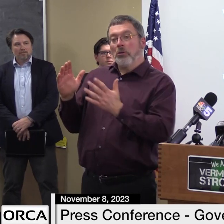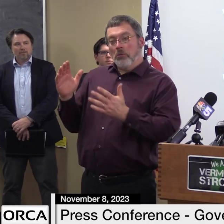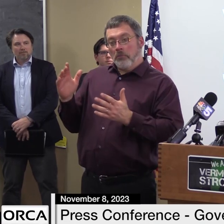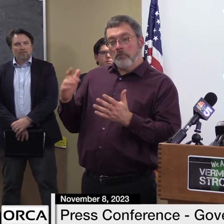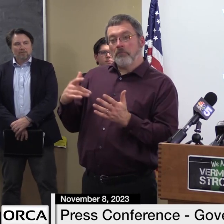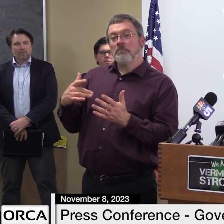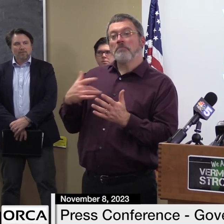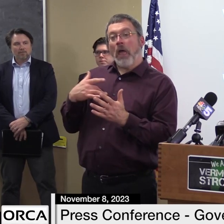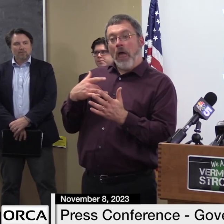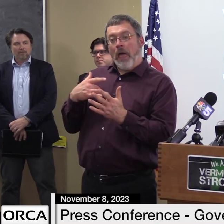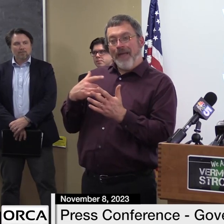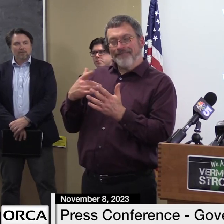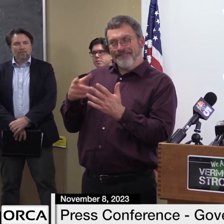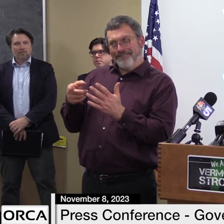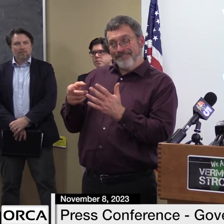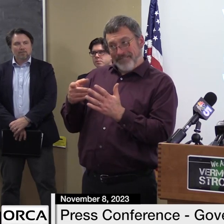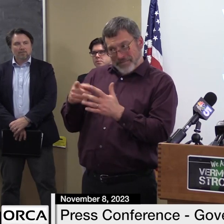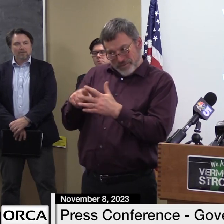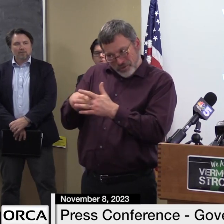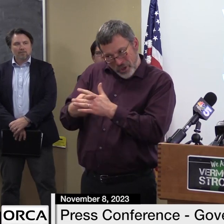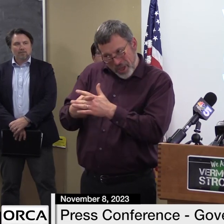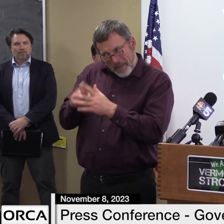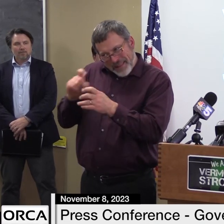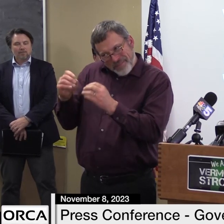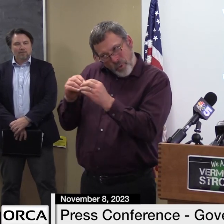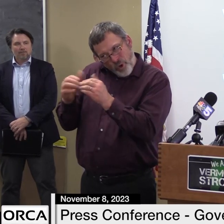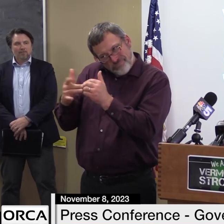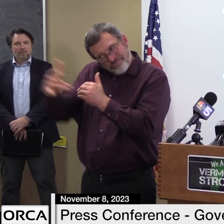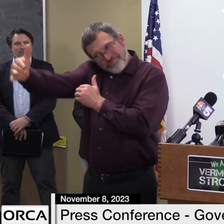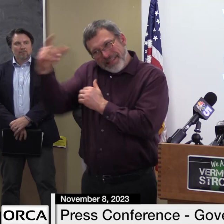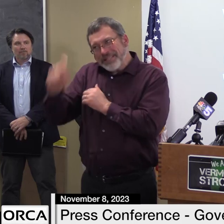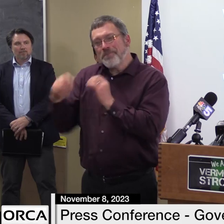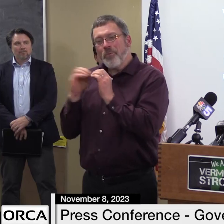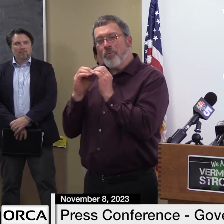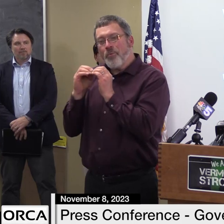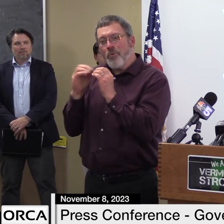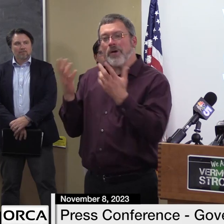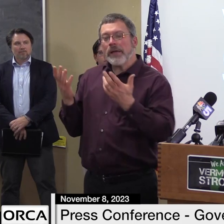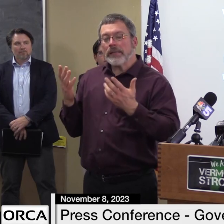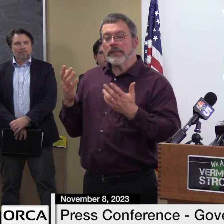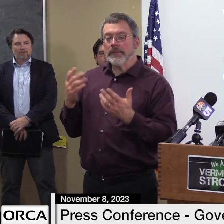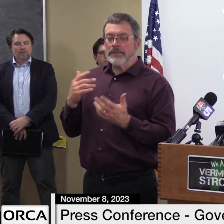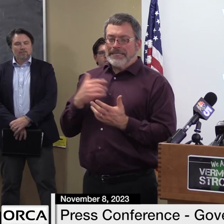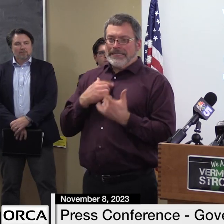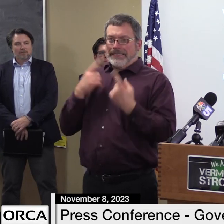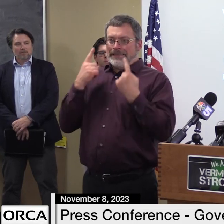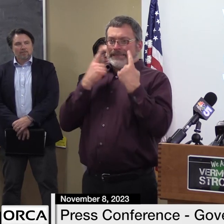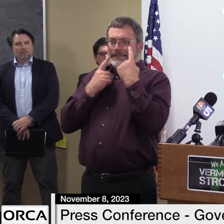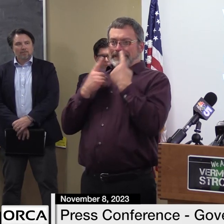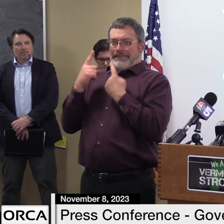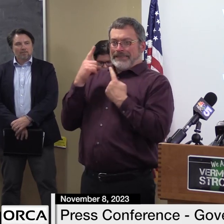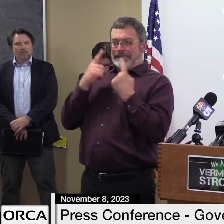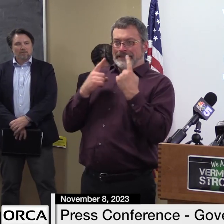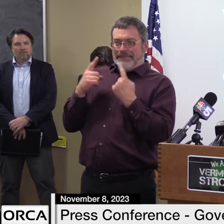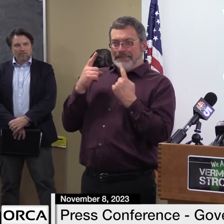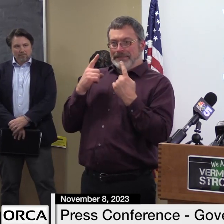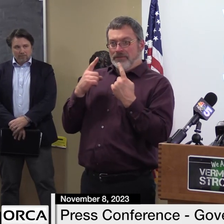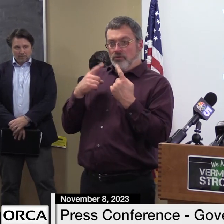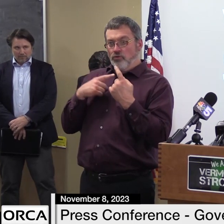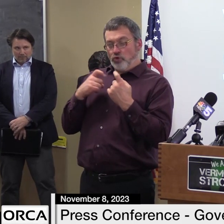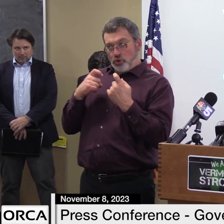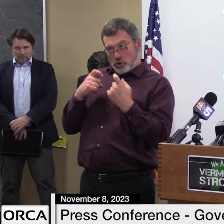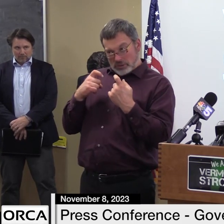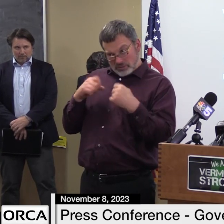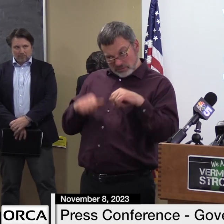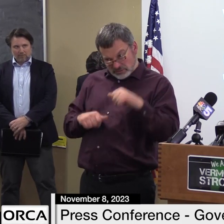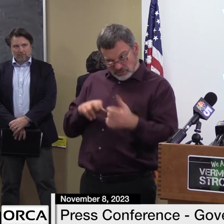it didn't go far enough. In fact, I was having second thoughts about whether I was going to sign it at one point because I didn't think it went far